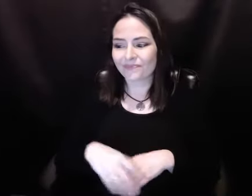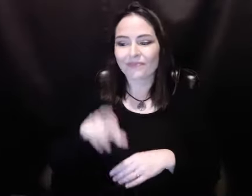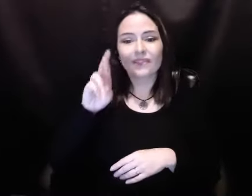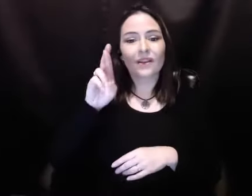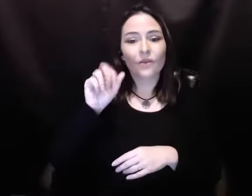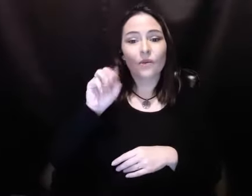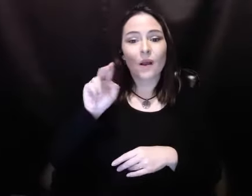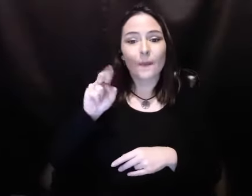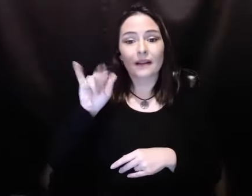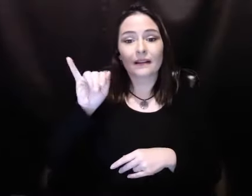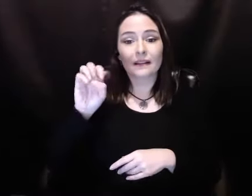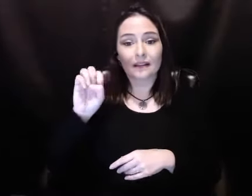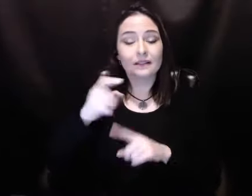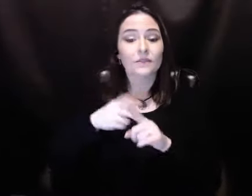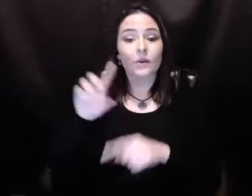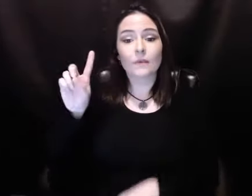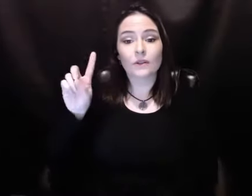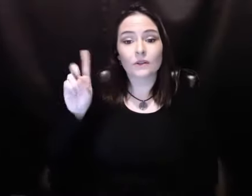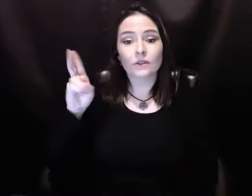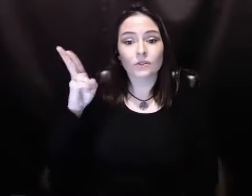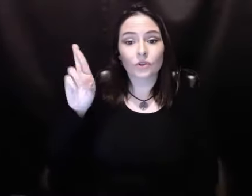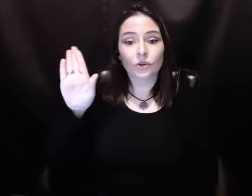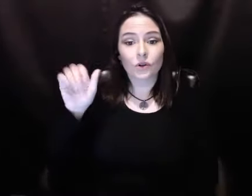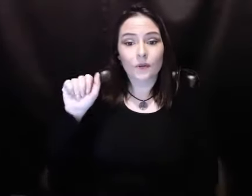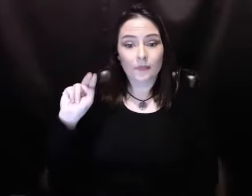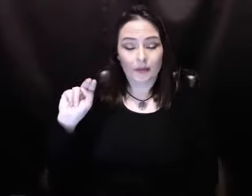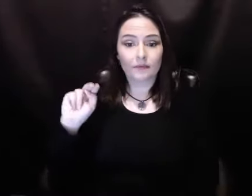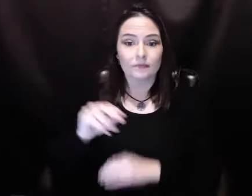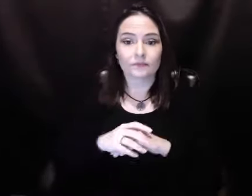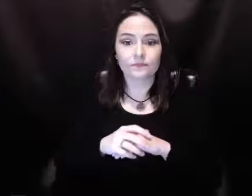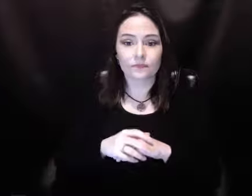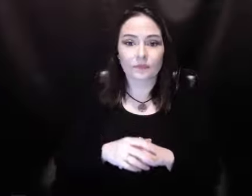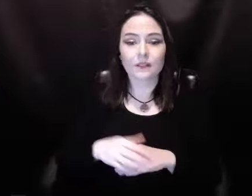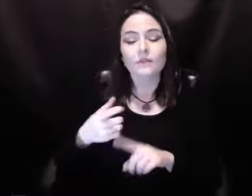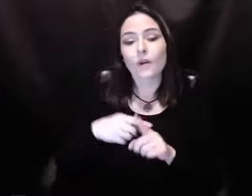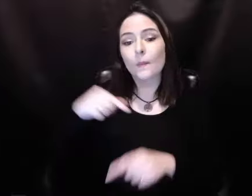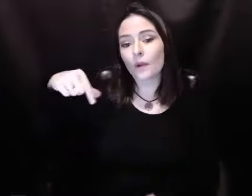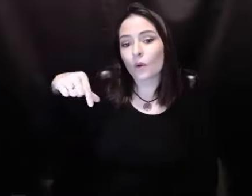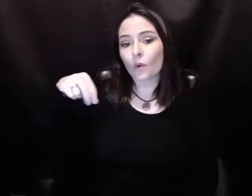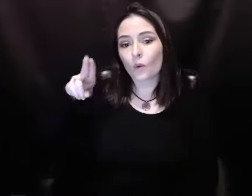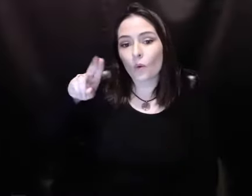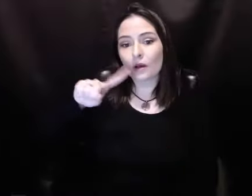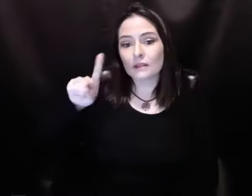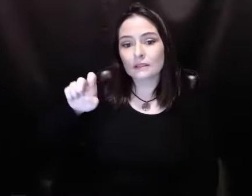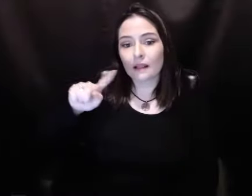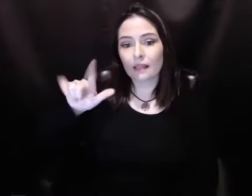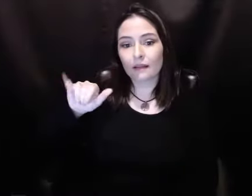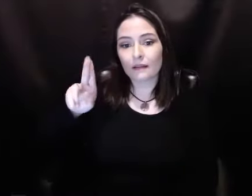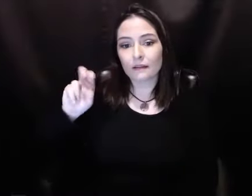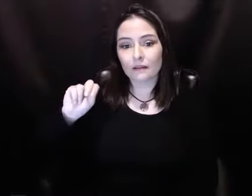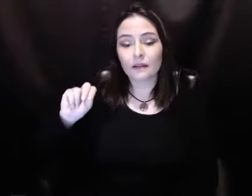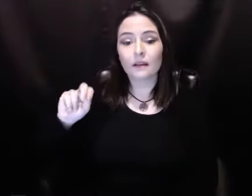of caring for myself, and not just constantly let people in front of me push in front of me and that sort of thing. So it